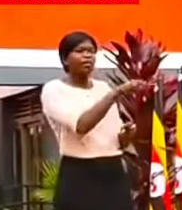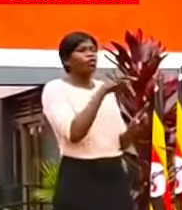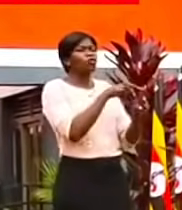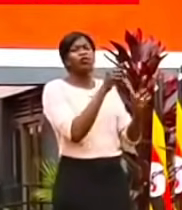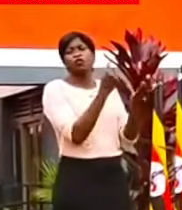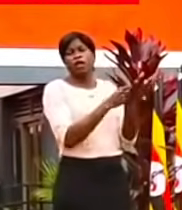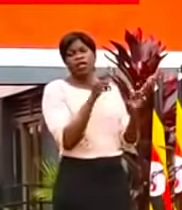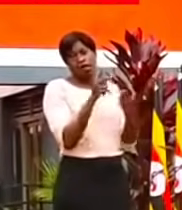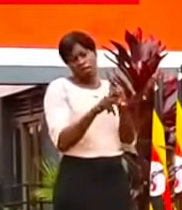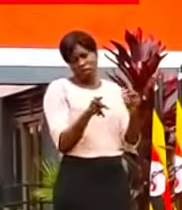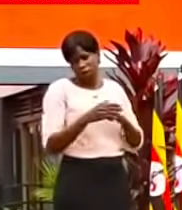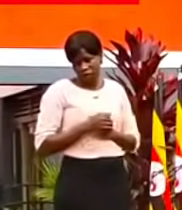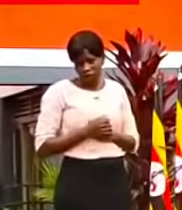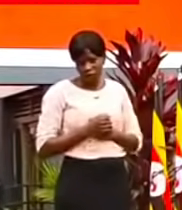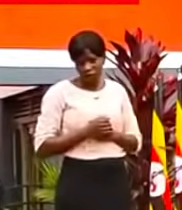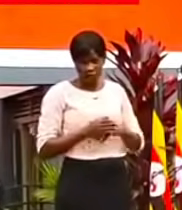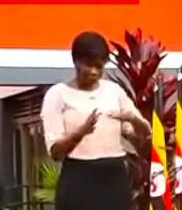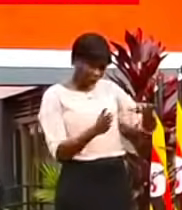Ffe nga NUP